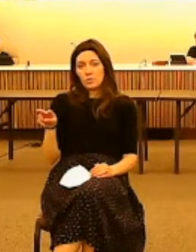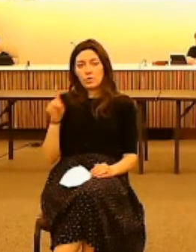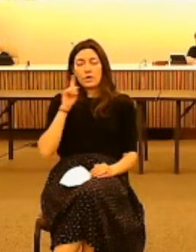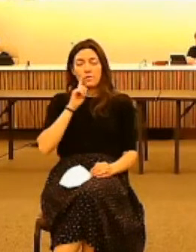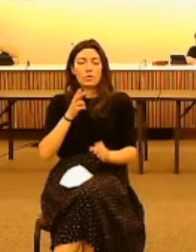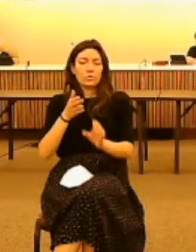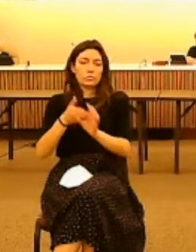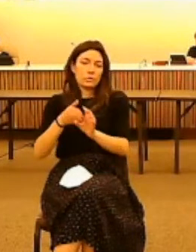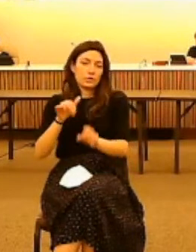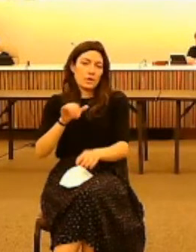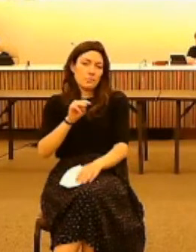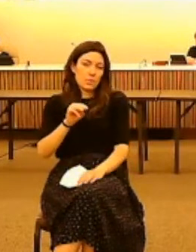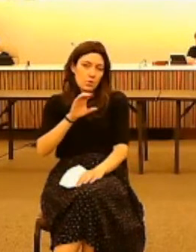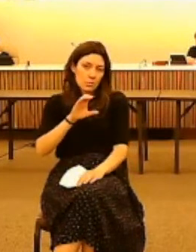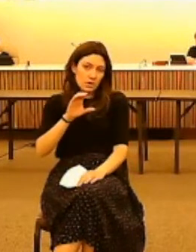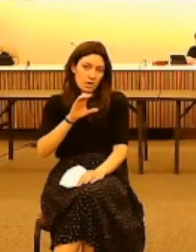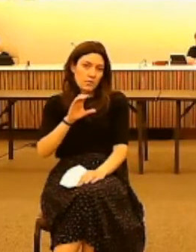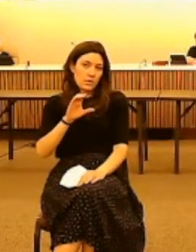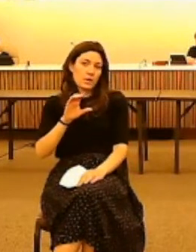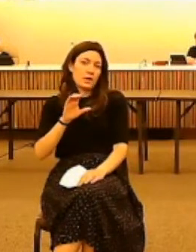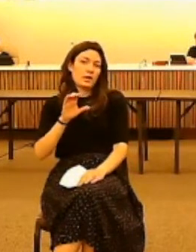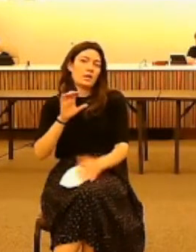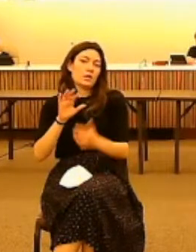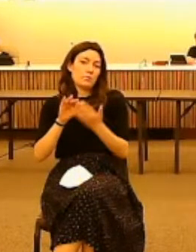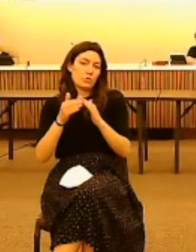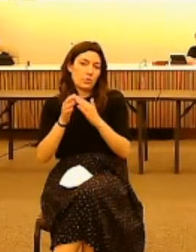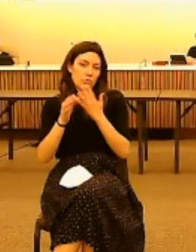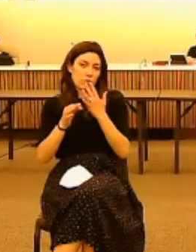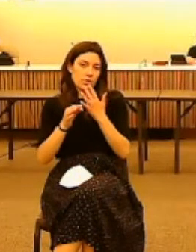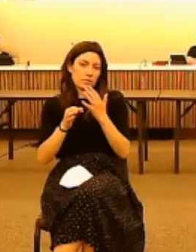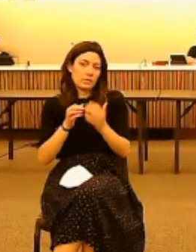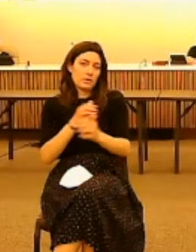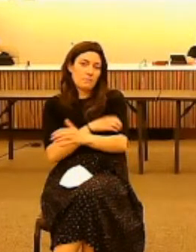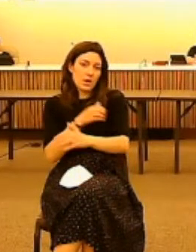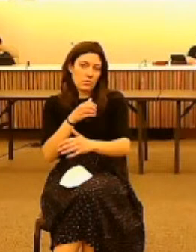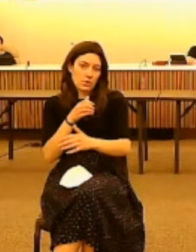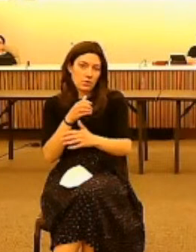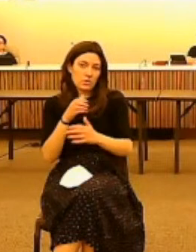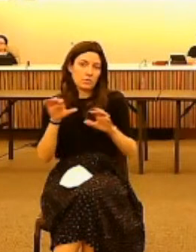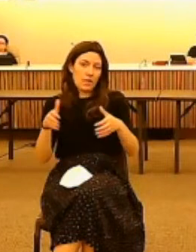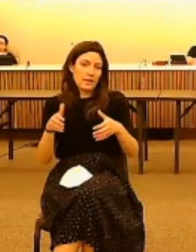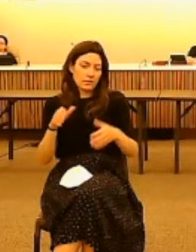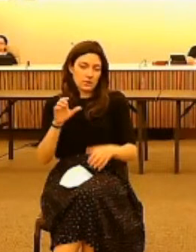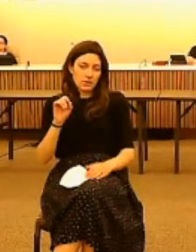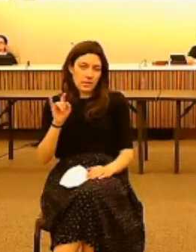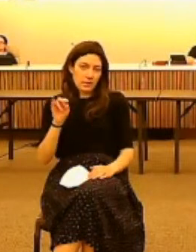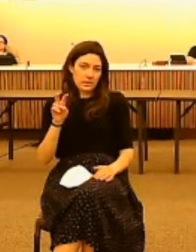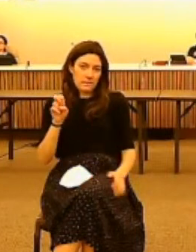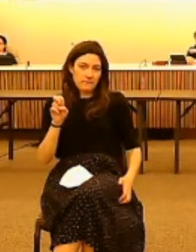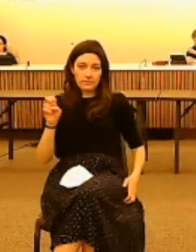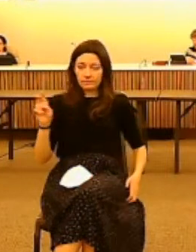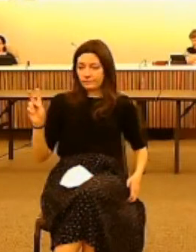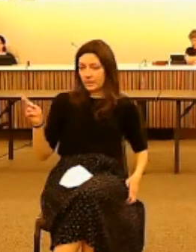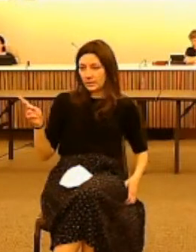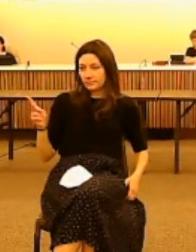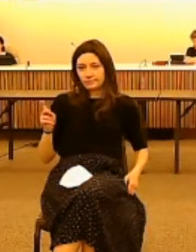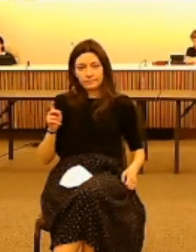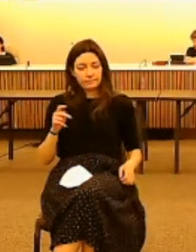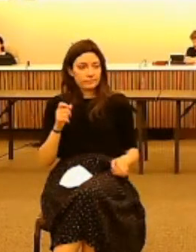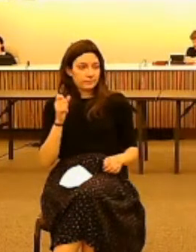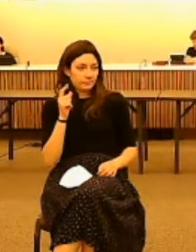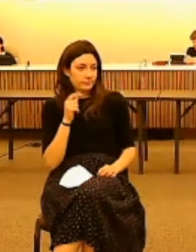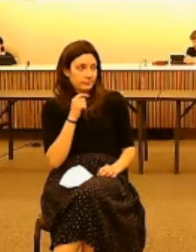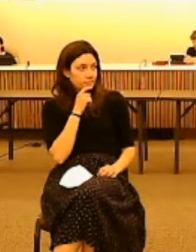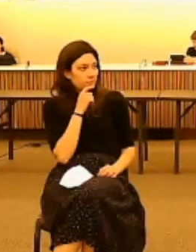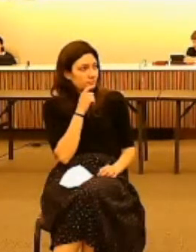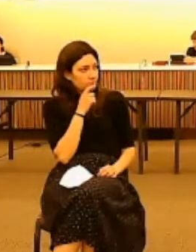Choice Aggregation Collective. Second. I don't know if they call it a collective, but that's what I call it. The Borg are